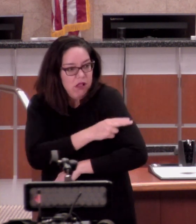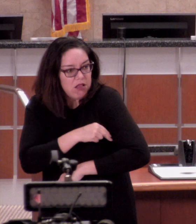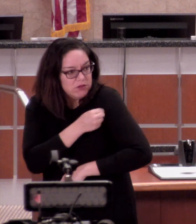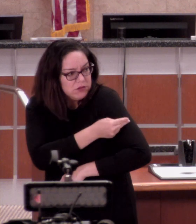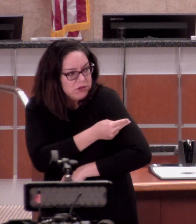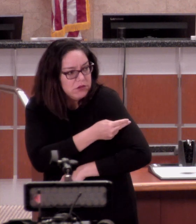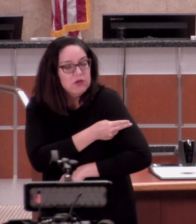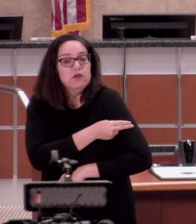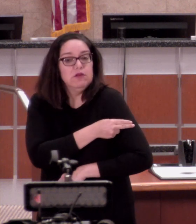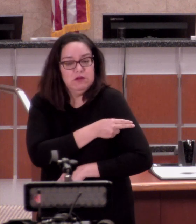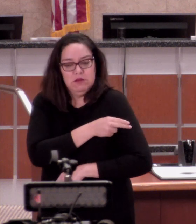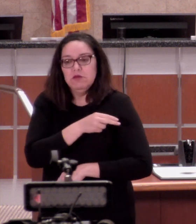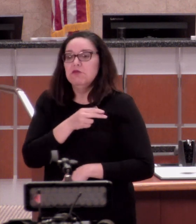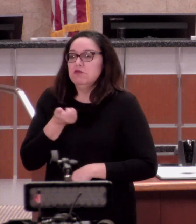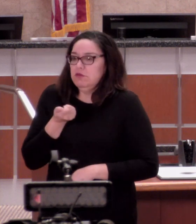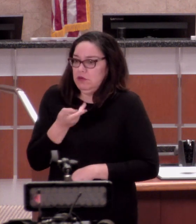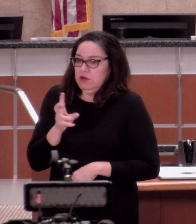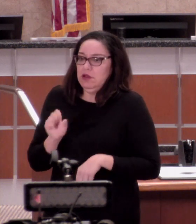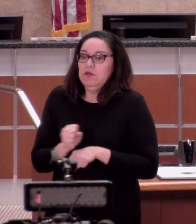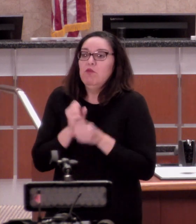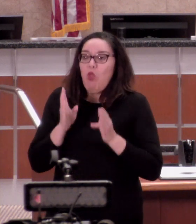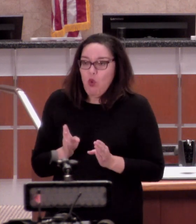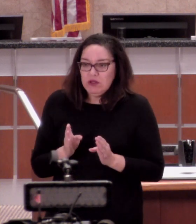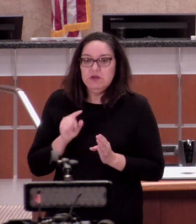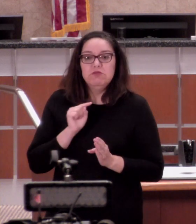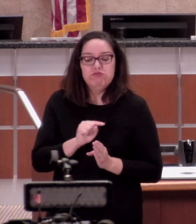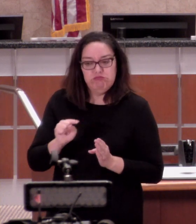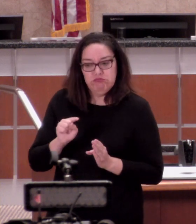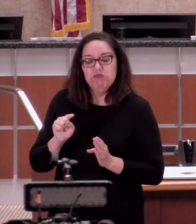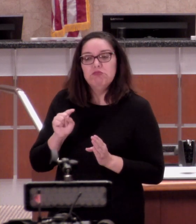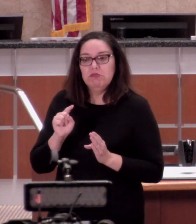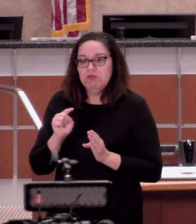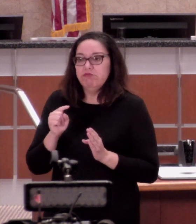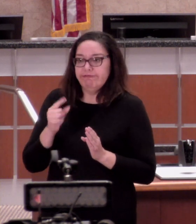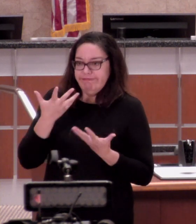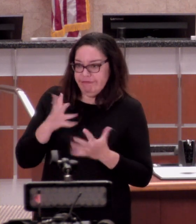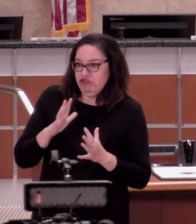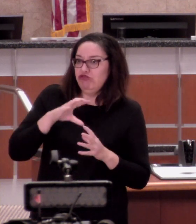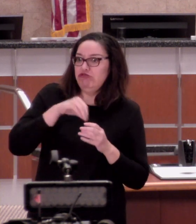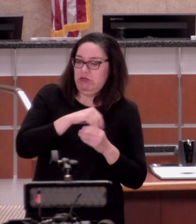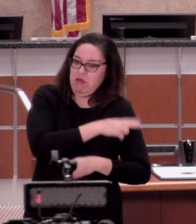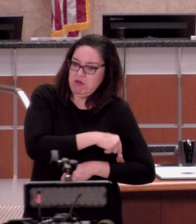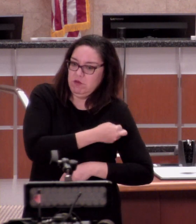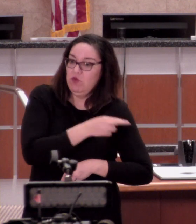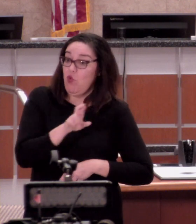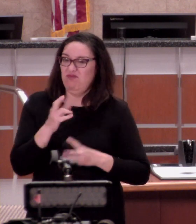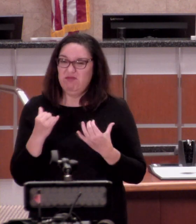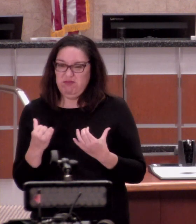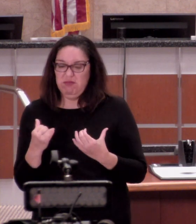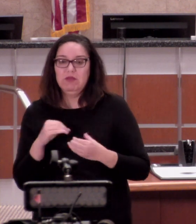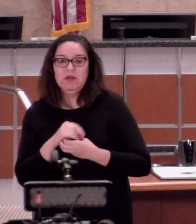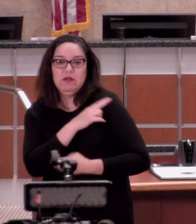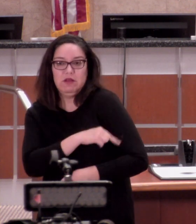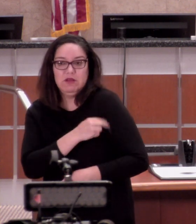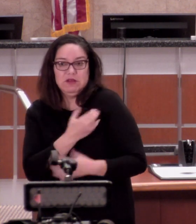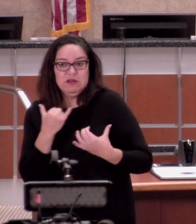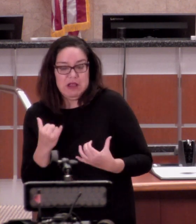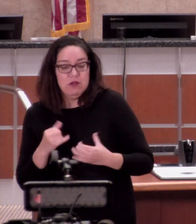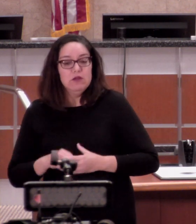We have several employees that have been in the hospital or that are currently in the hospital. And we have one